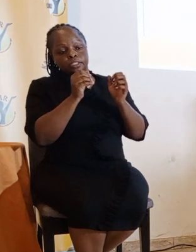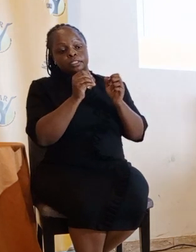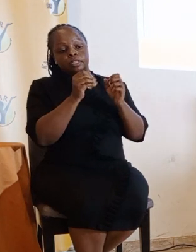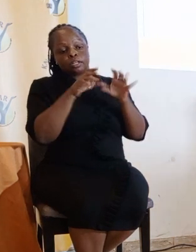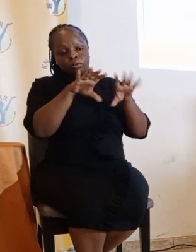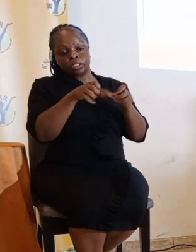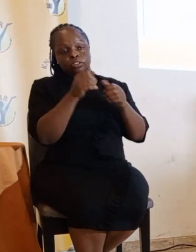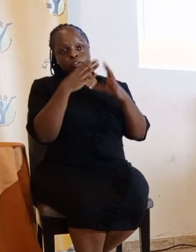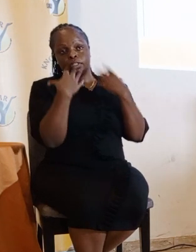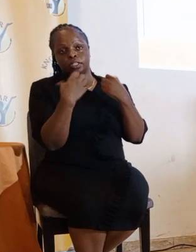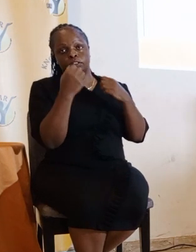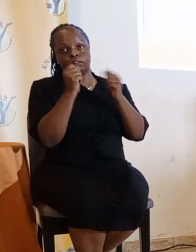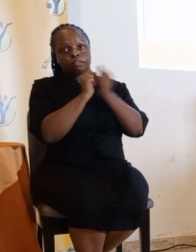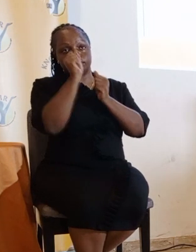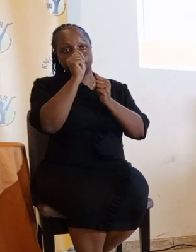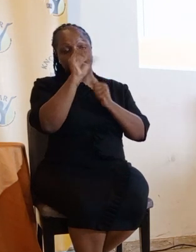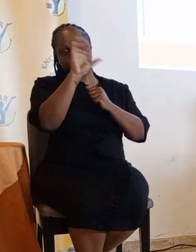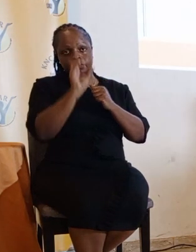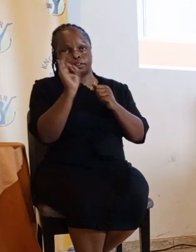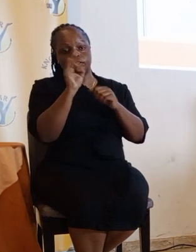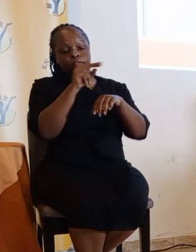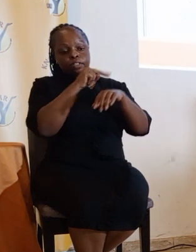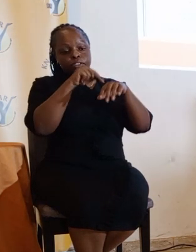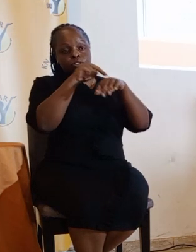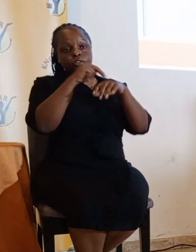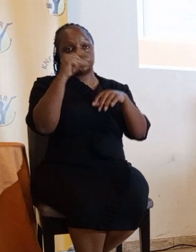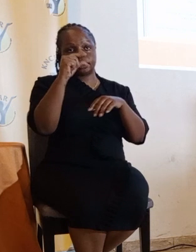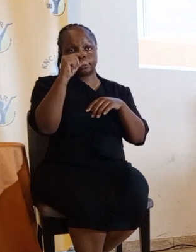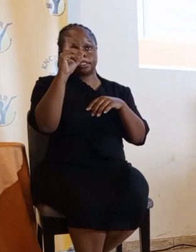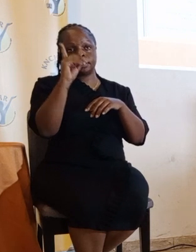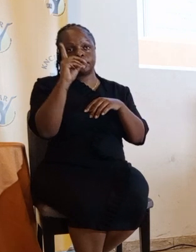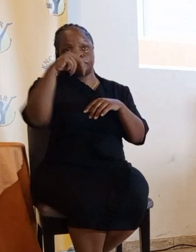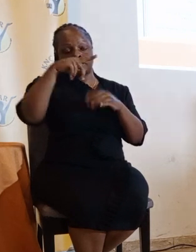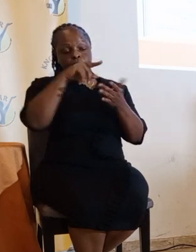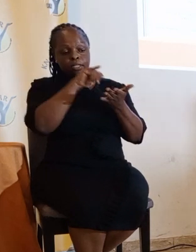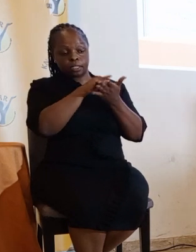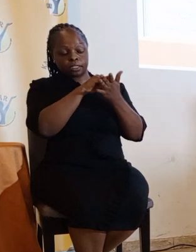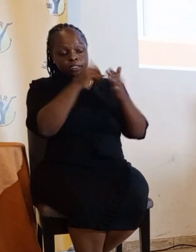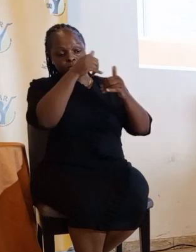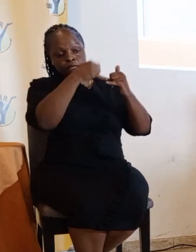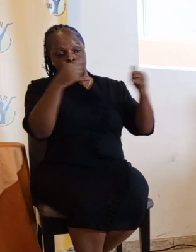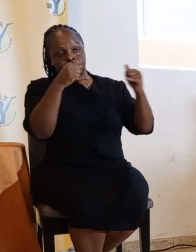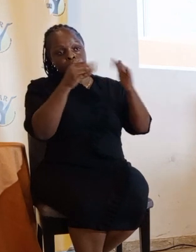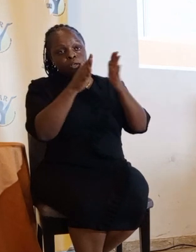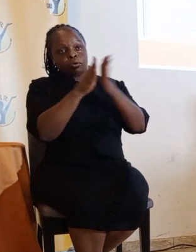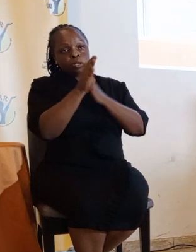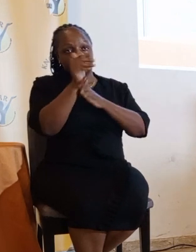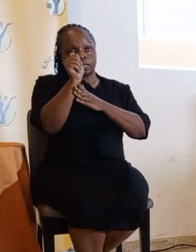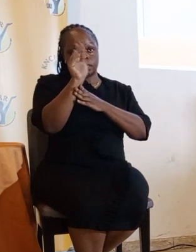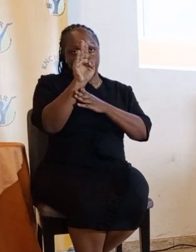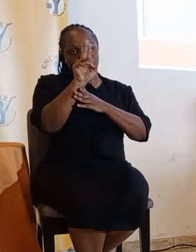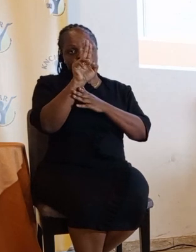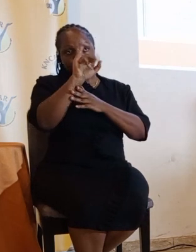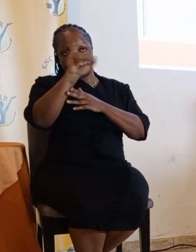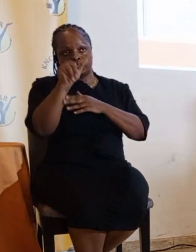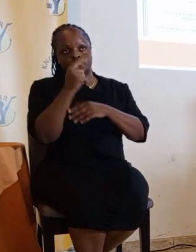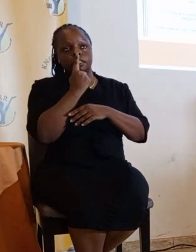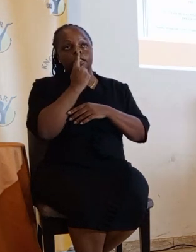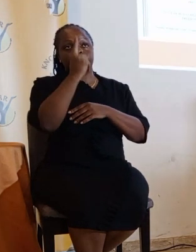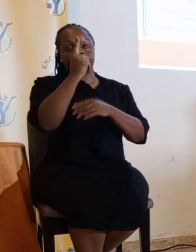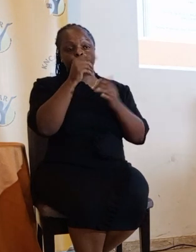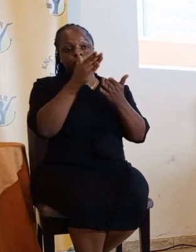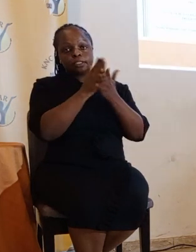of 15% of the national GDP. This is in line with the Abuja Declaration. In